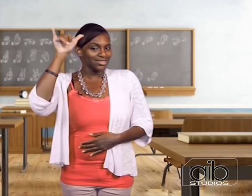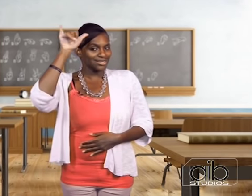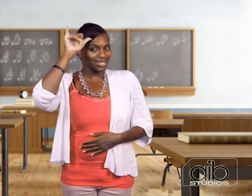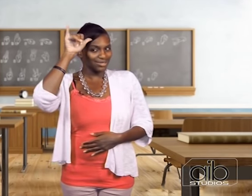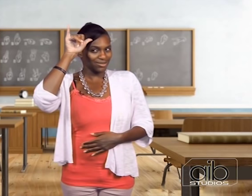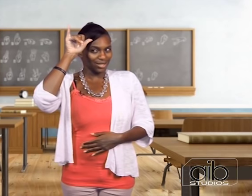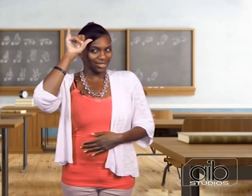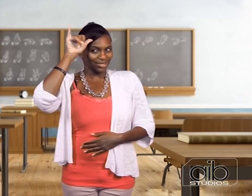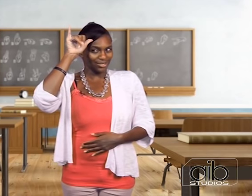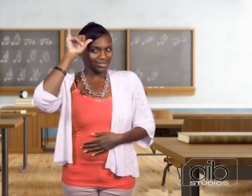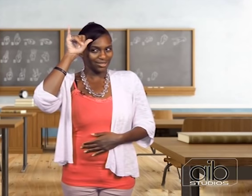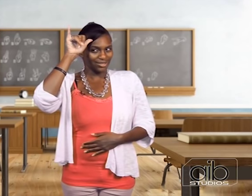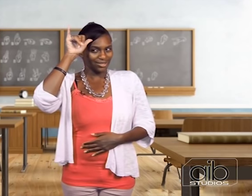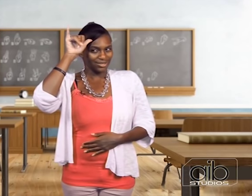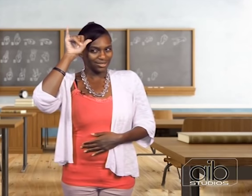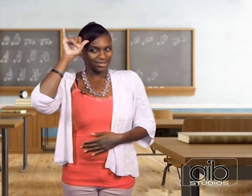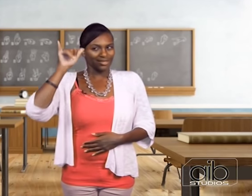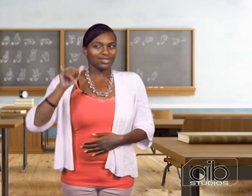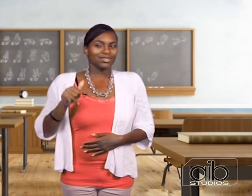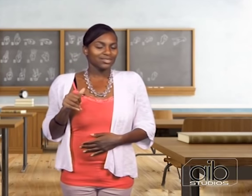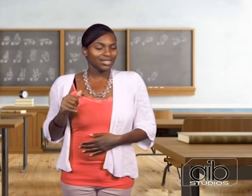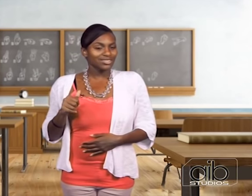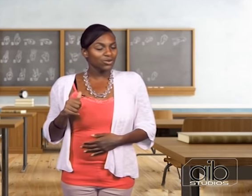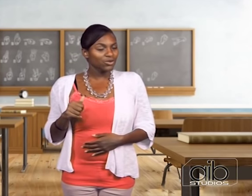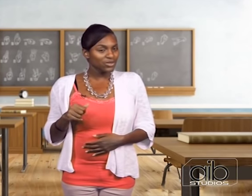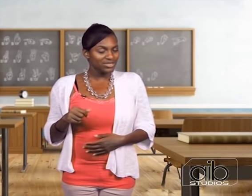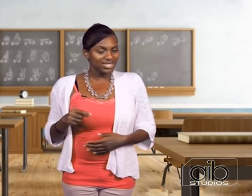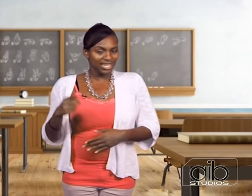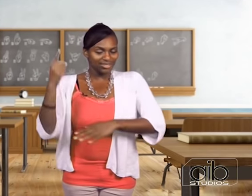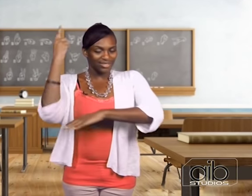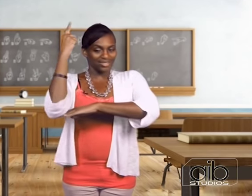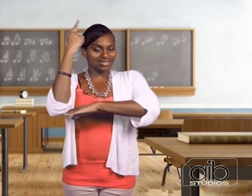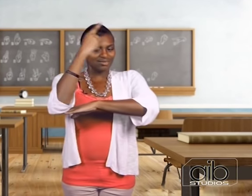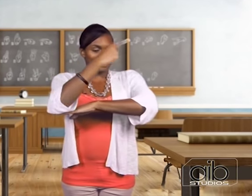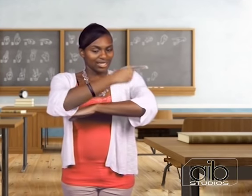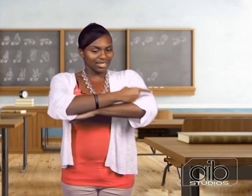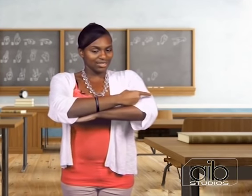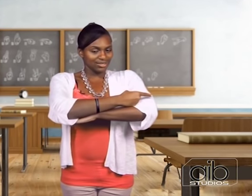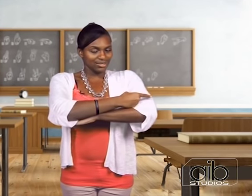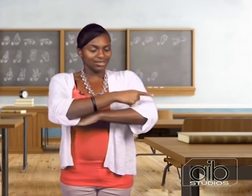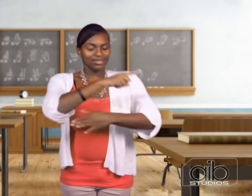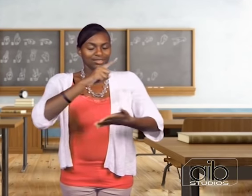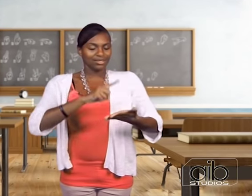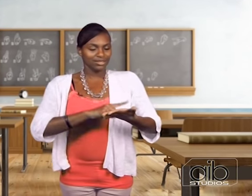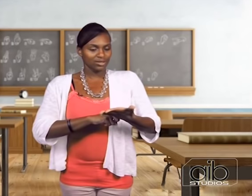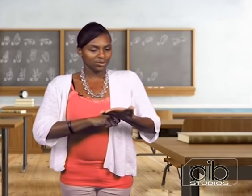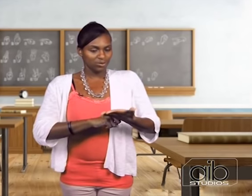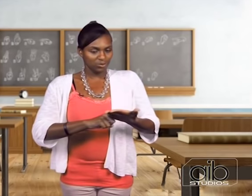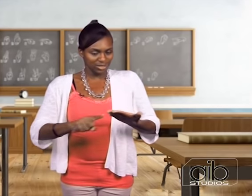is yesterday. So let's go over those again. So this is day,